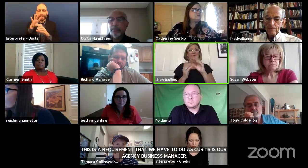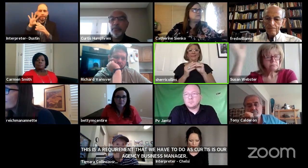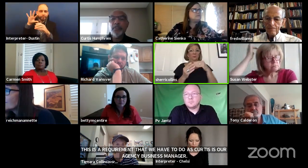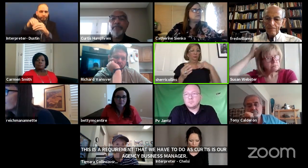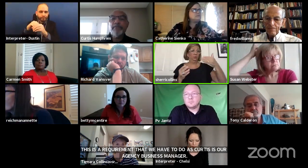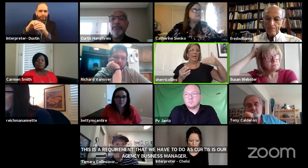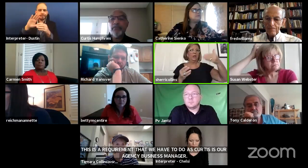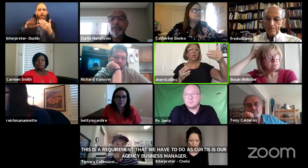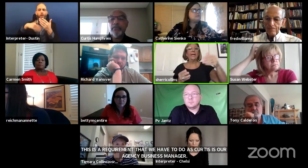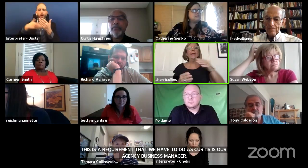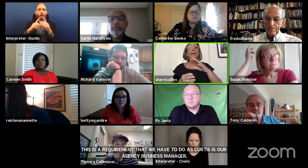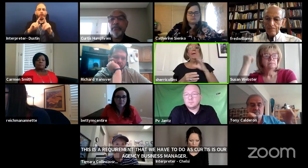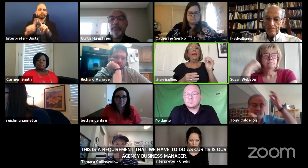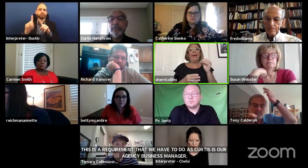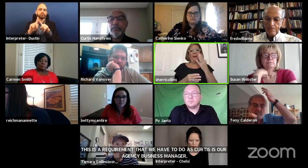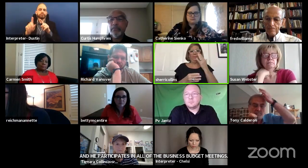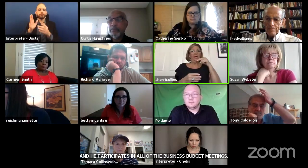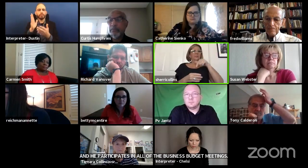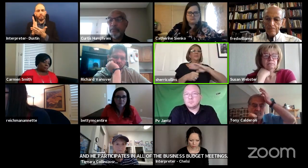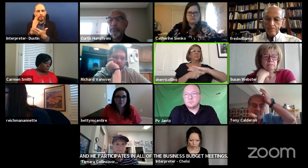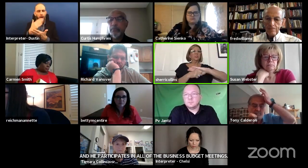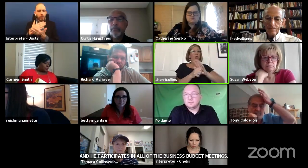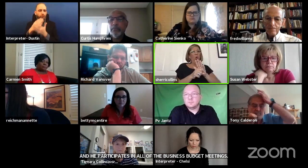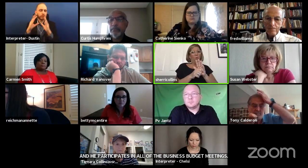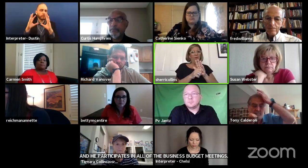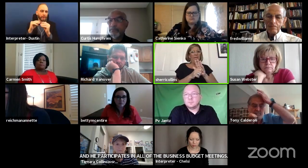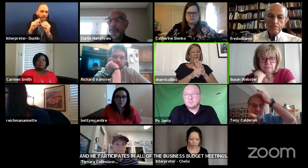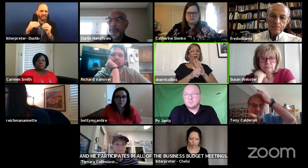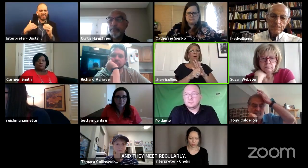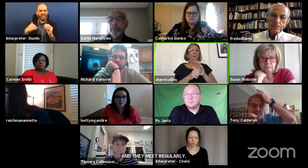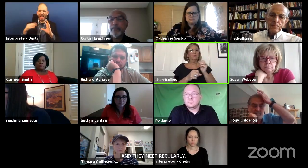they meet regularly. And because of the